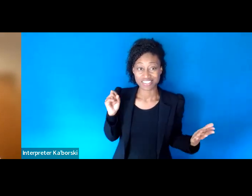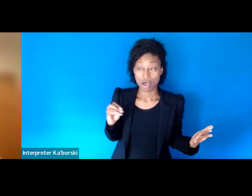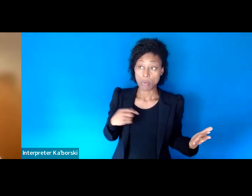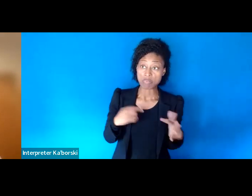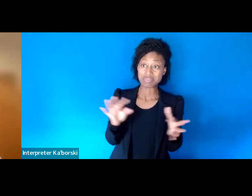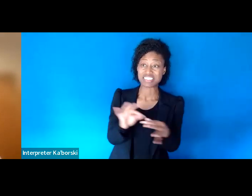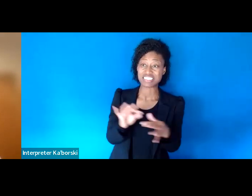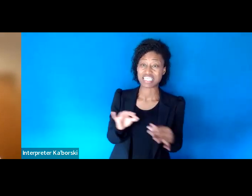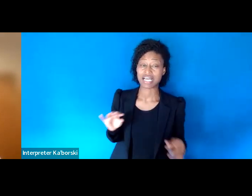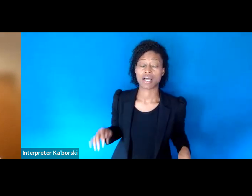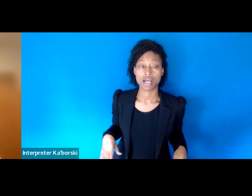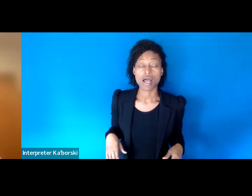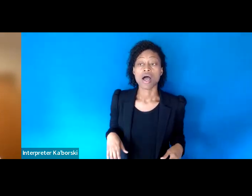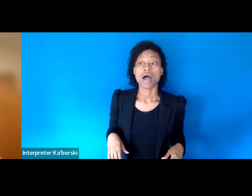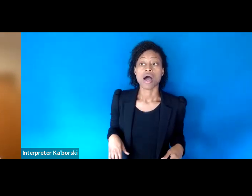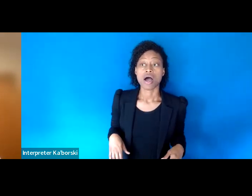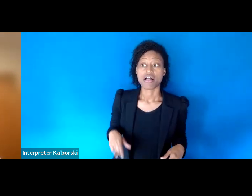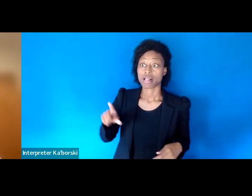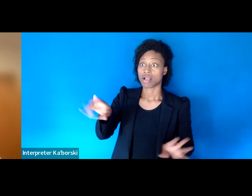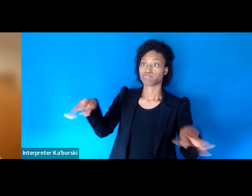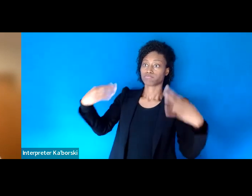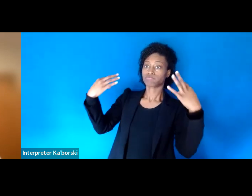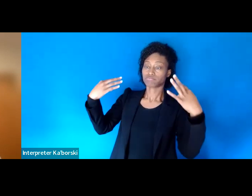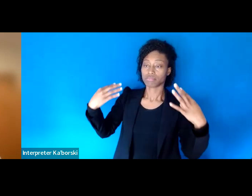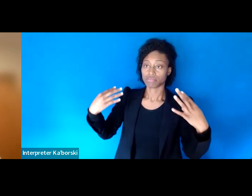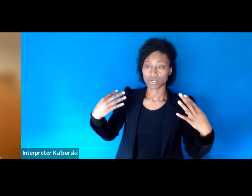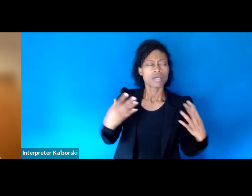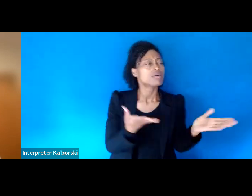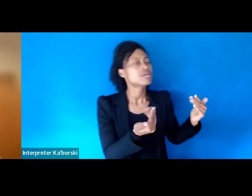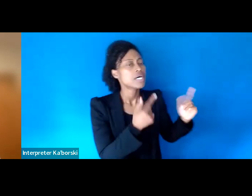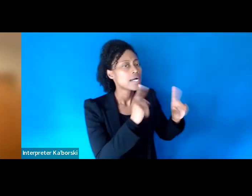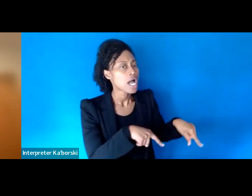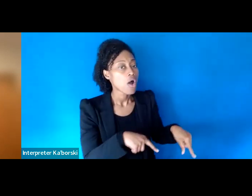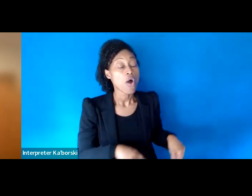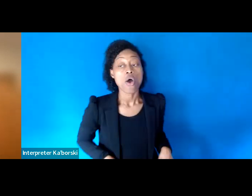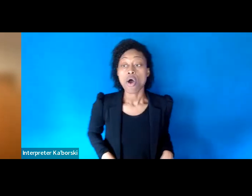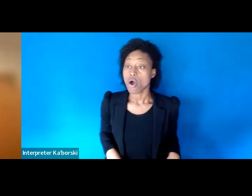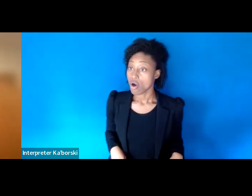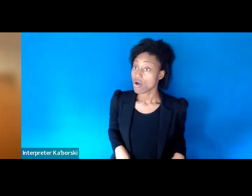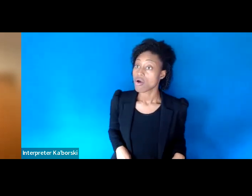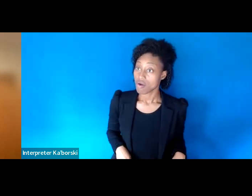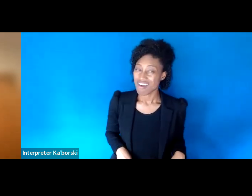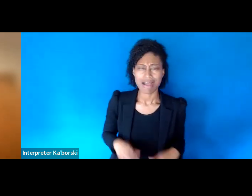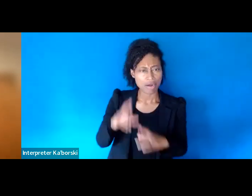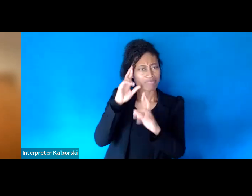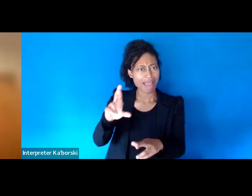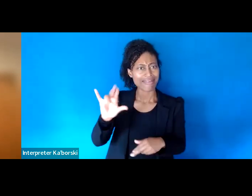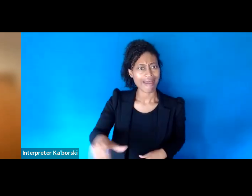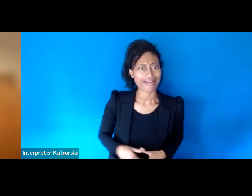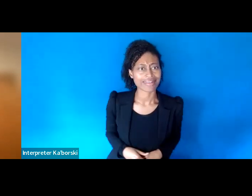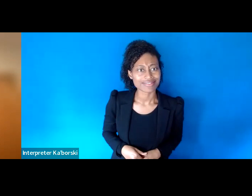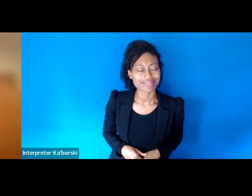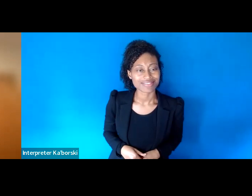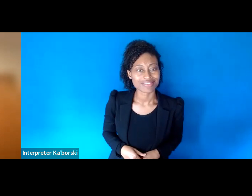then they look to me to give them the answers. And I can respect that more when someone looks to me for that,